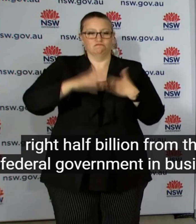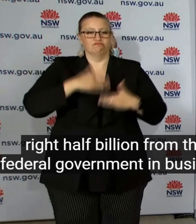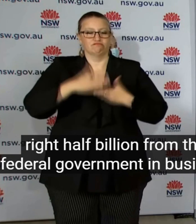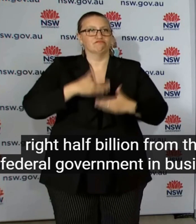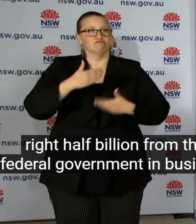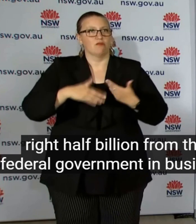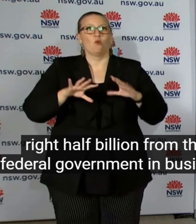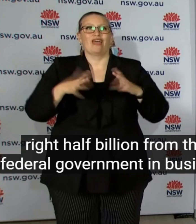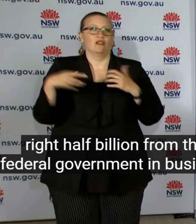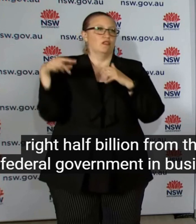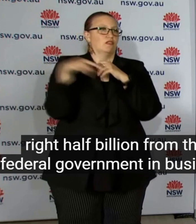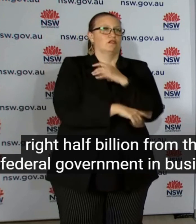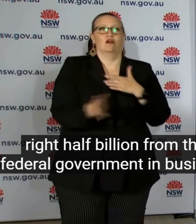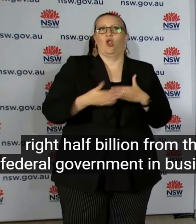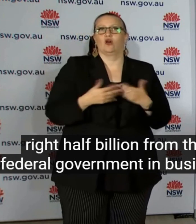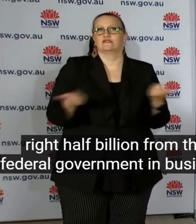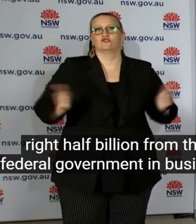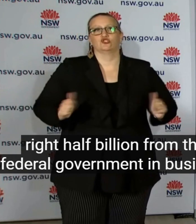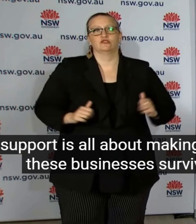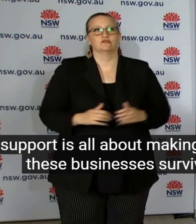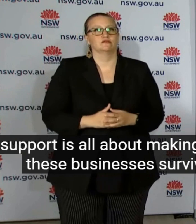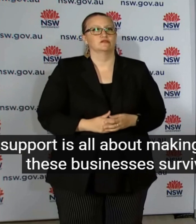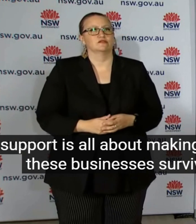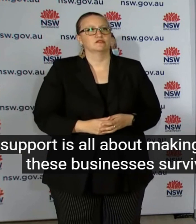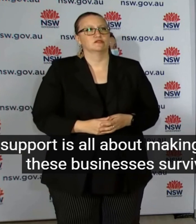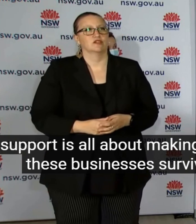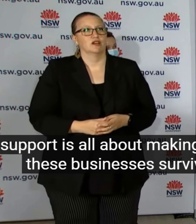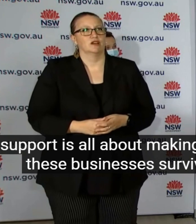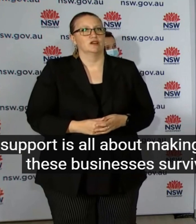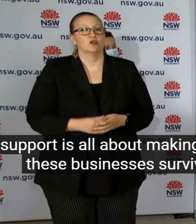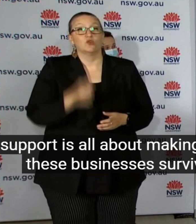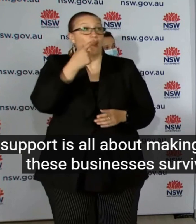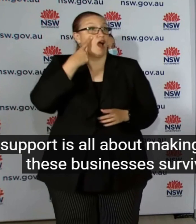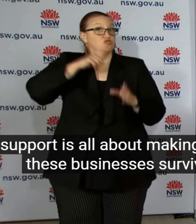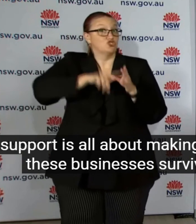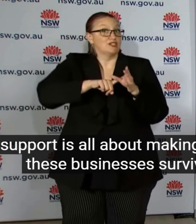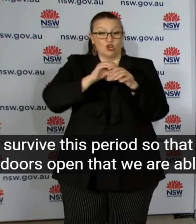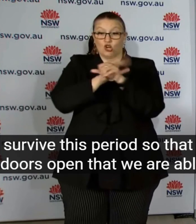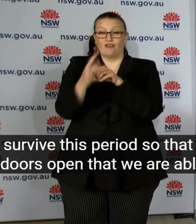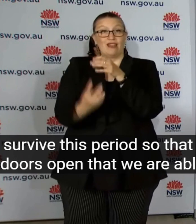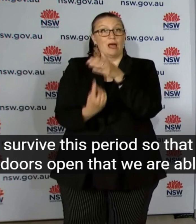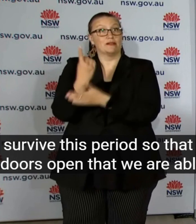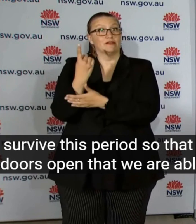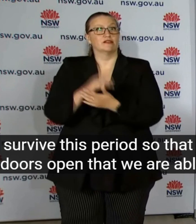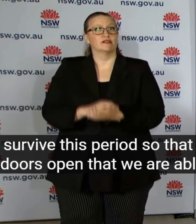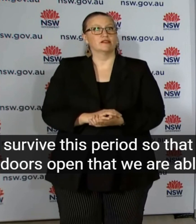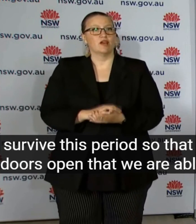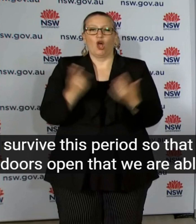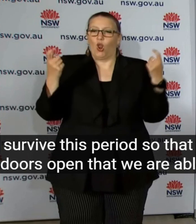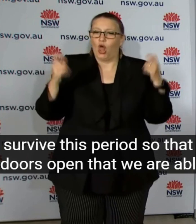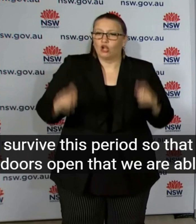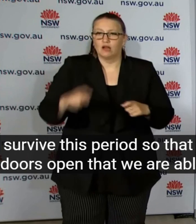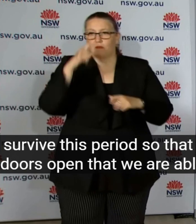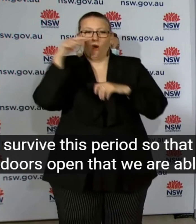open, that we are able to bounce back. And if you look at last year when we went into the pandemic, not only did we get all those jobs back, but we're actually